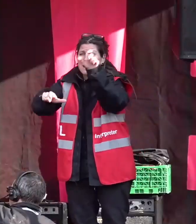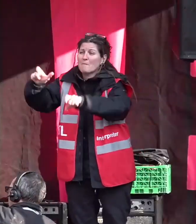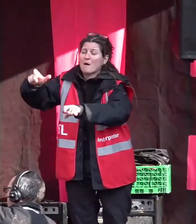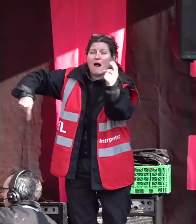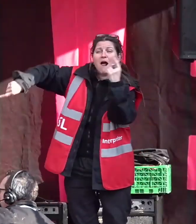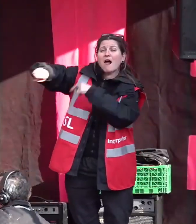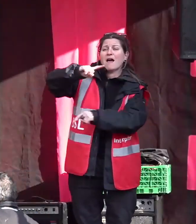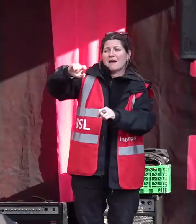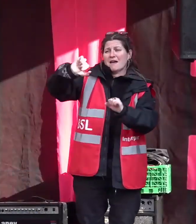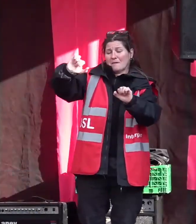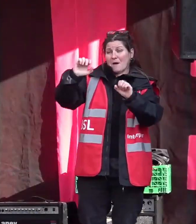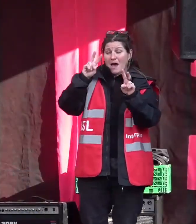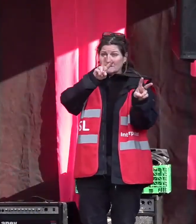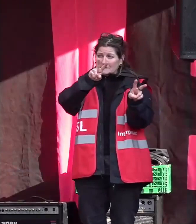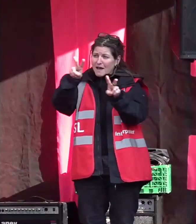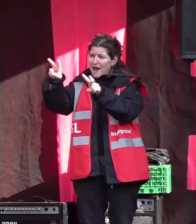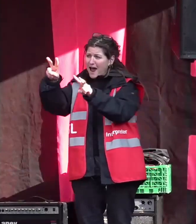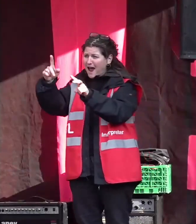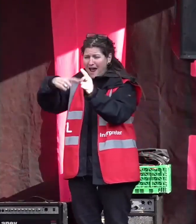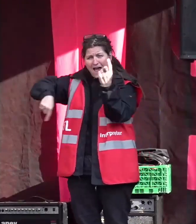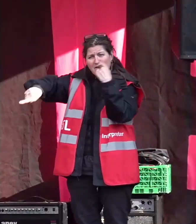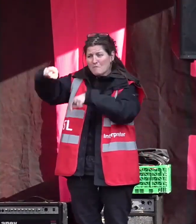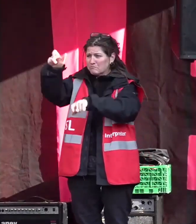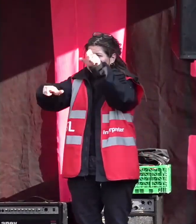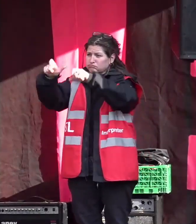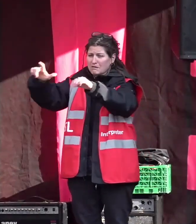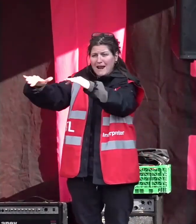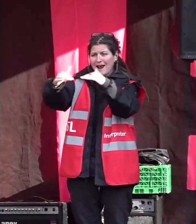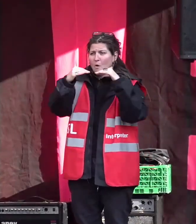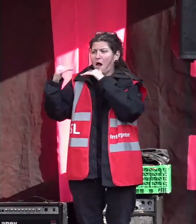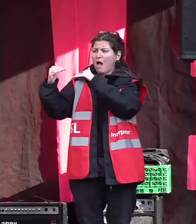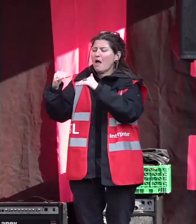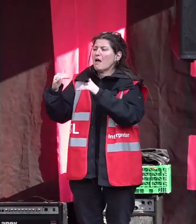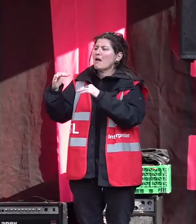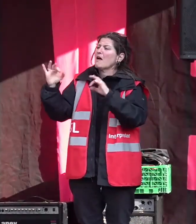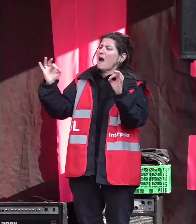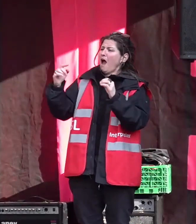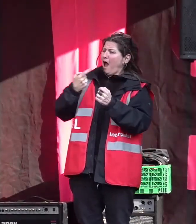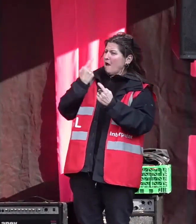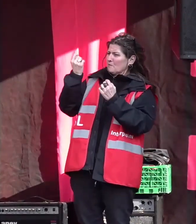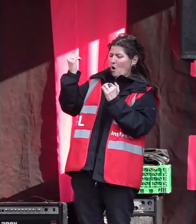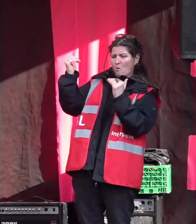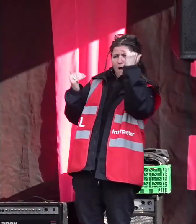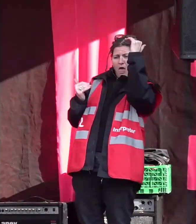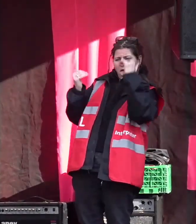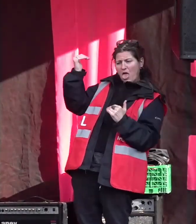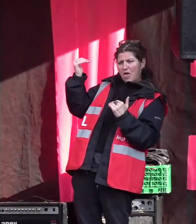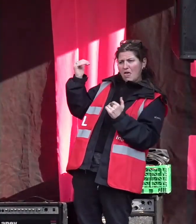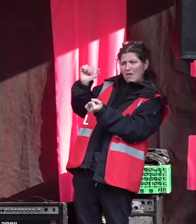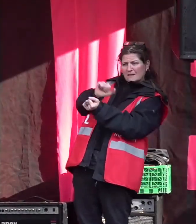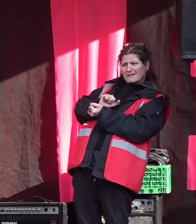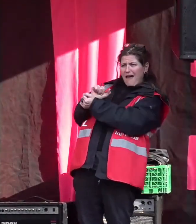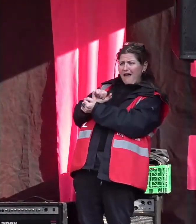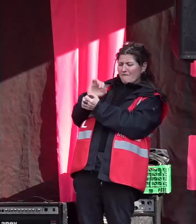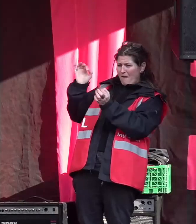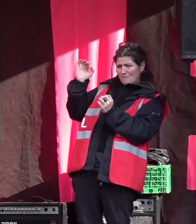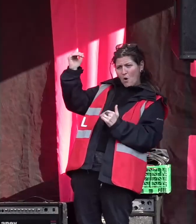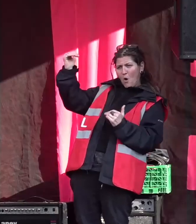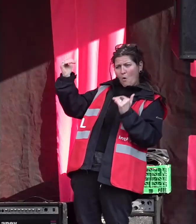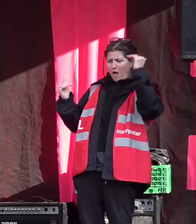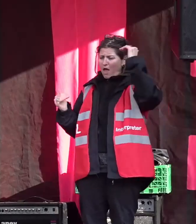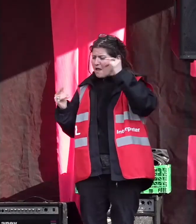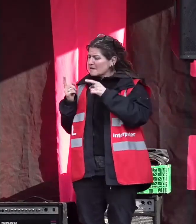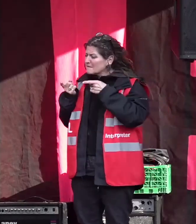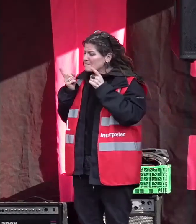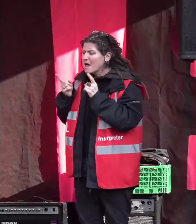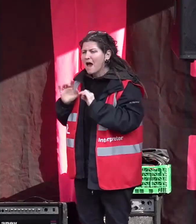Every life is equal, no one's slave, I am no one's master. No one's slave,